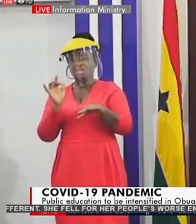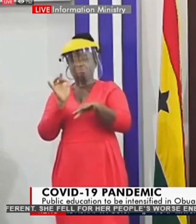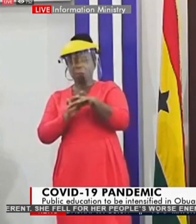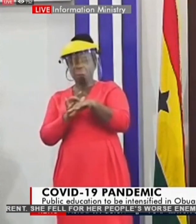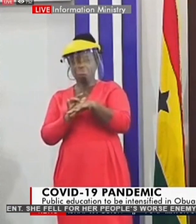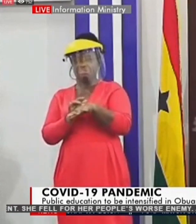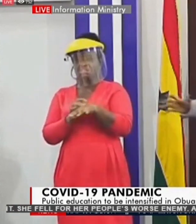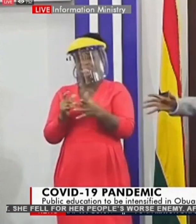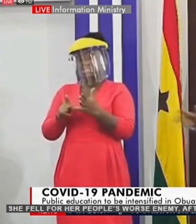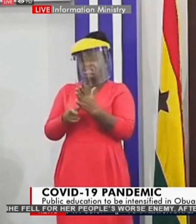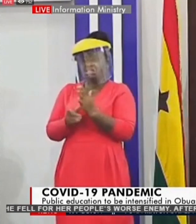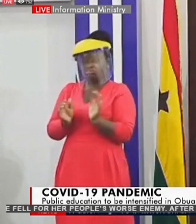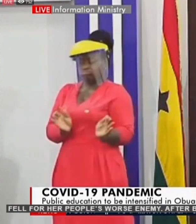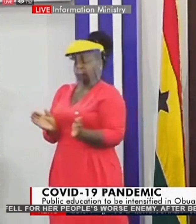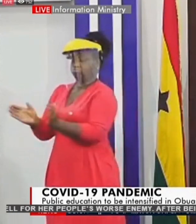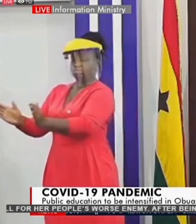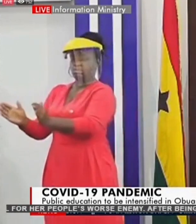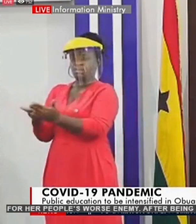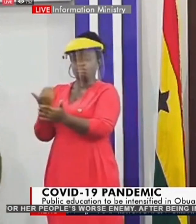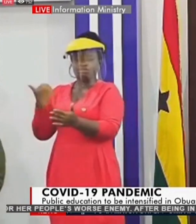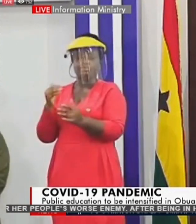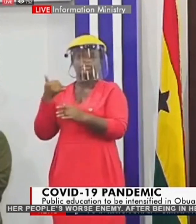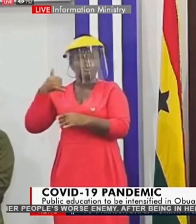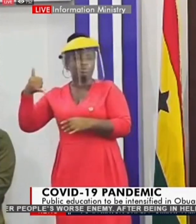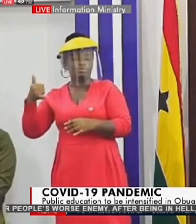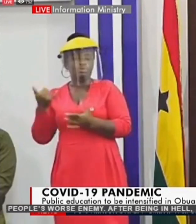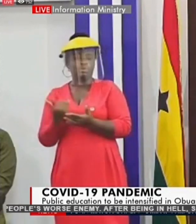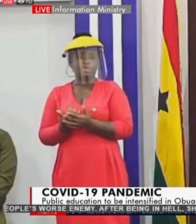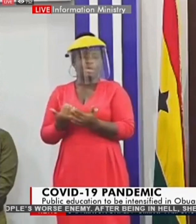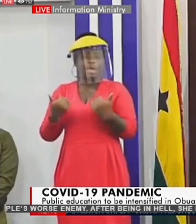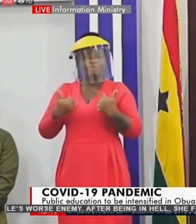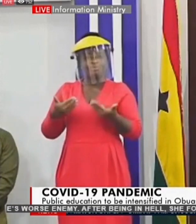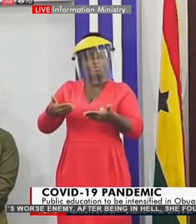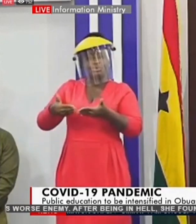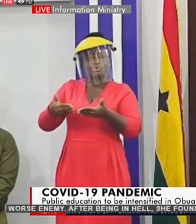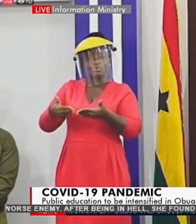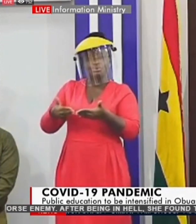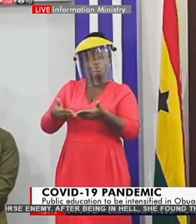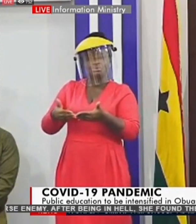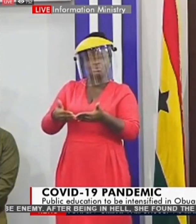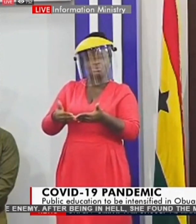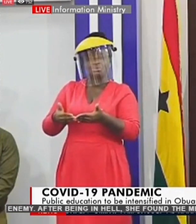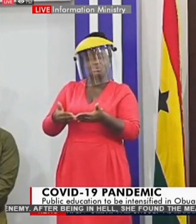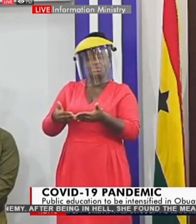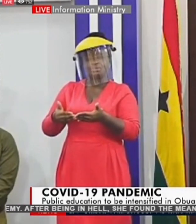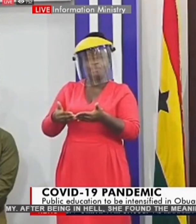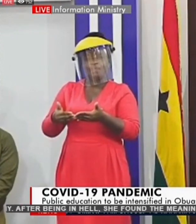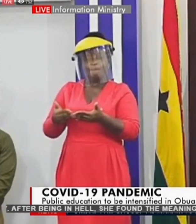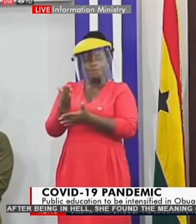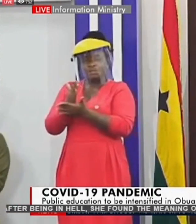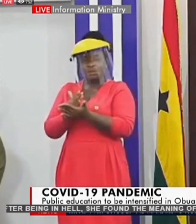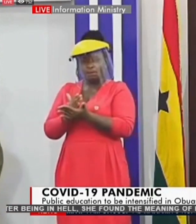think that it could be a case, they will usually move there before actions are taking place. Then they've also introduced a temperature check point at the